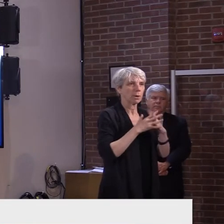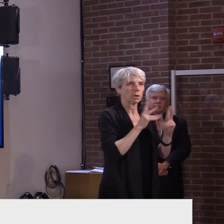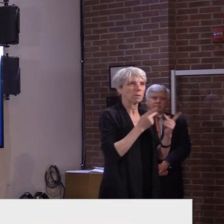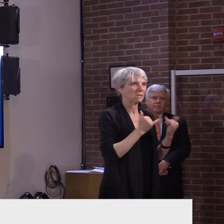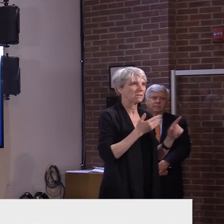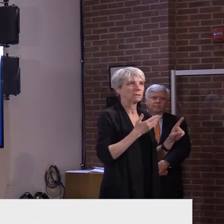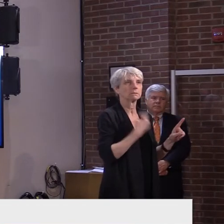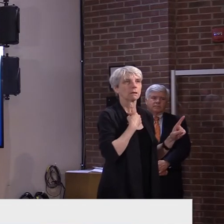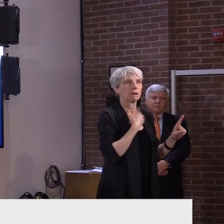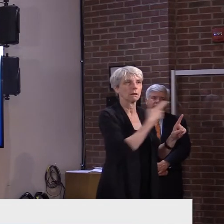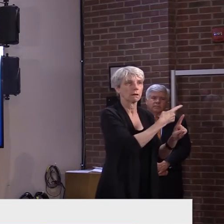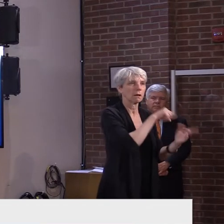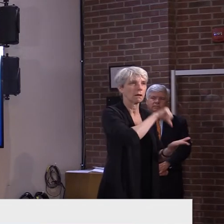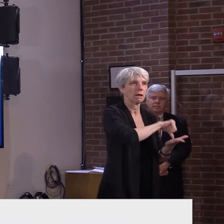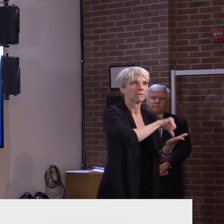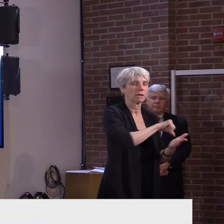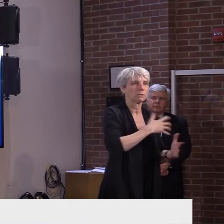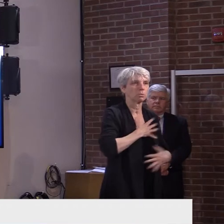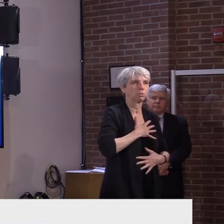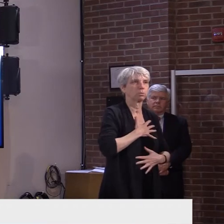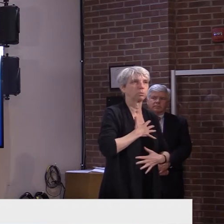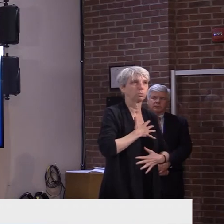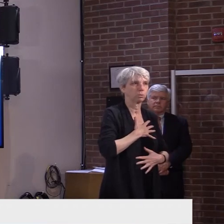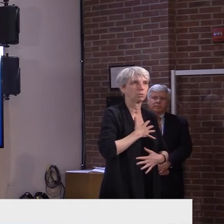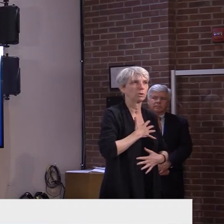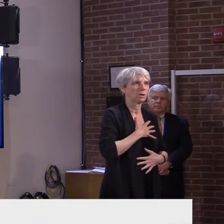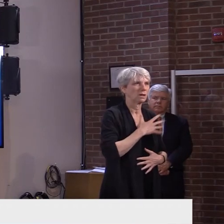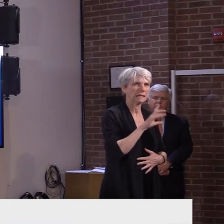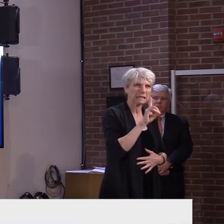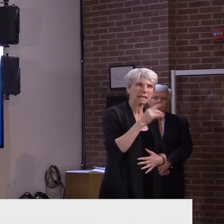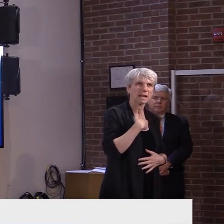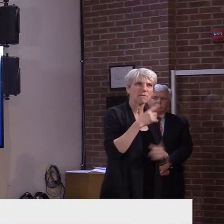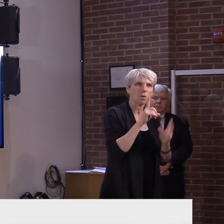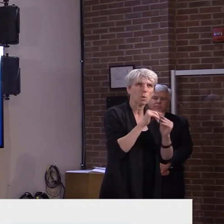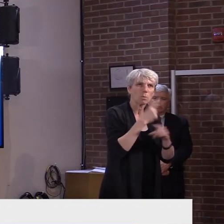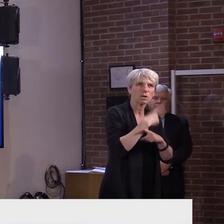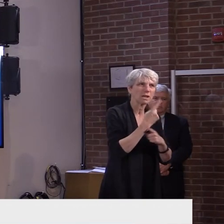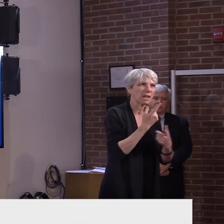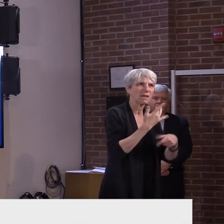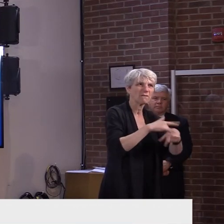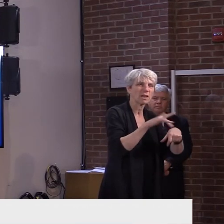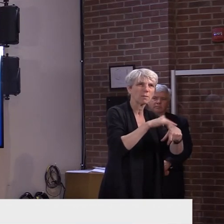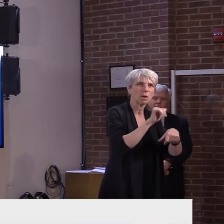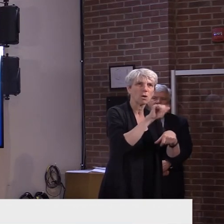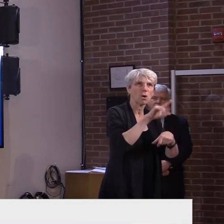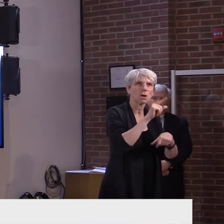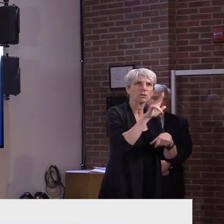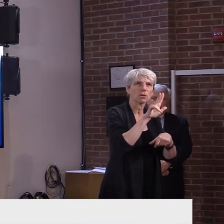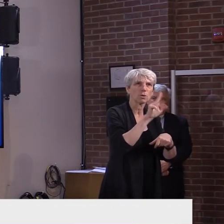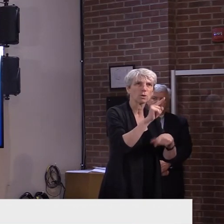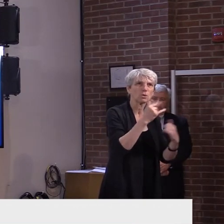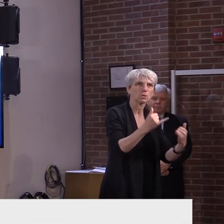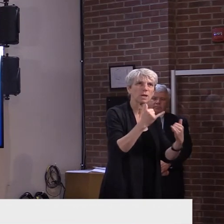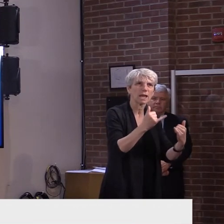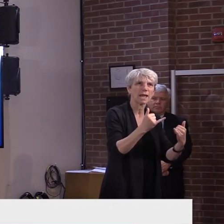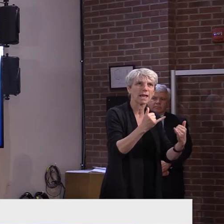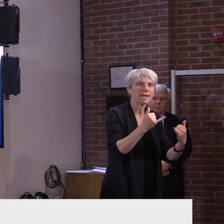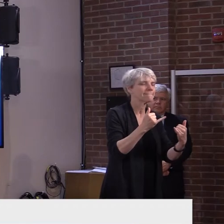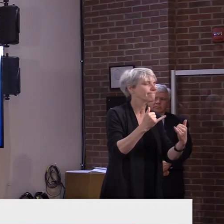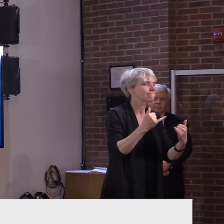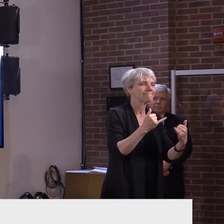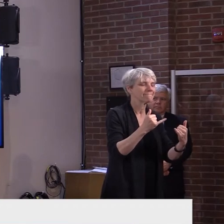this point. We still had another day to go, but I'm not on the ground and I don't make those decisions. I can only sit